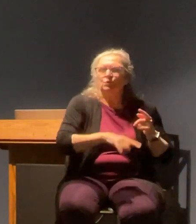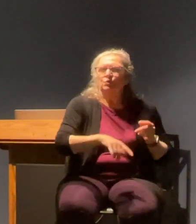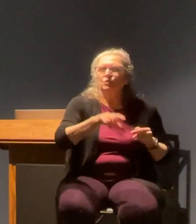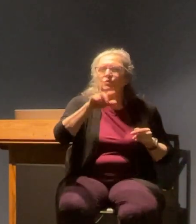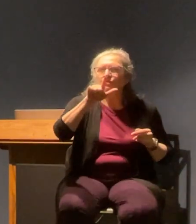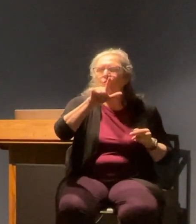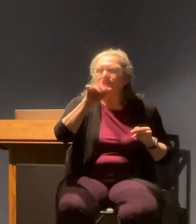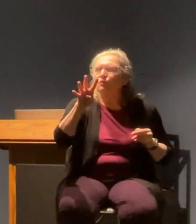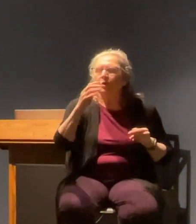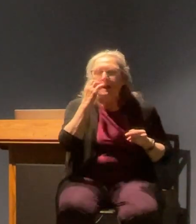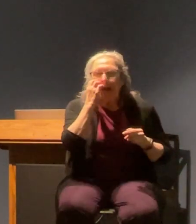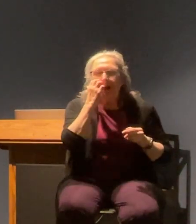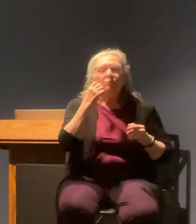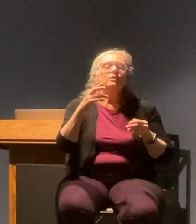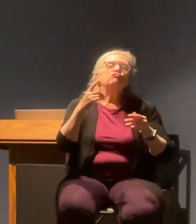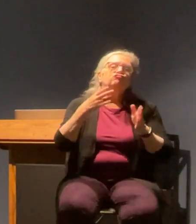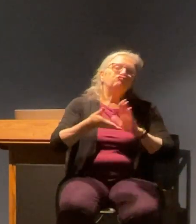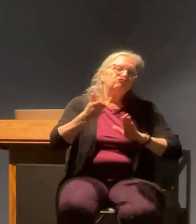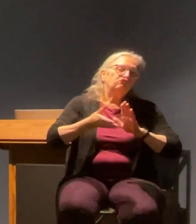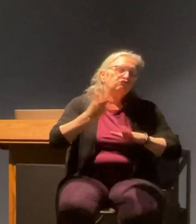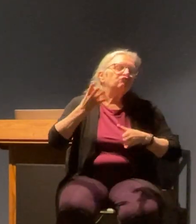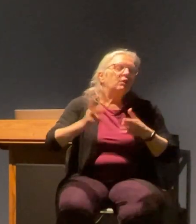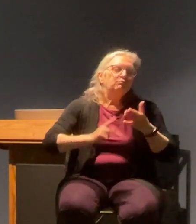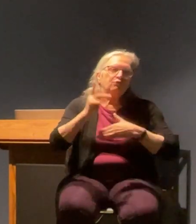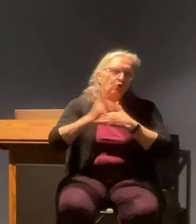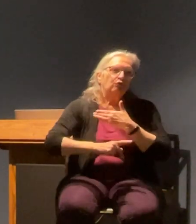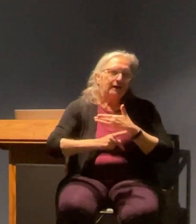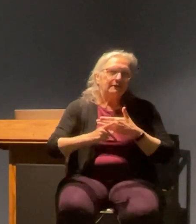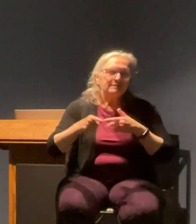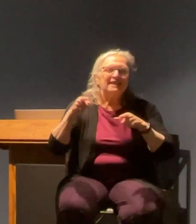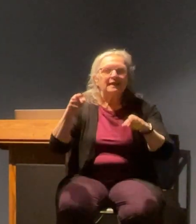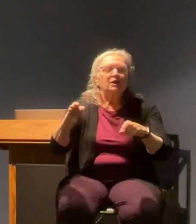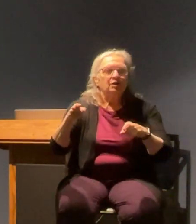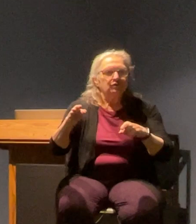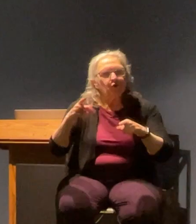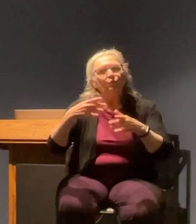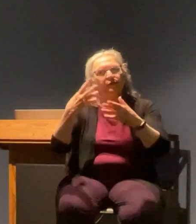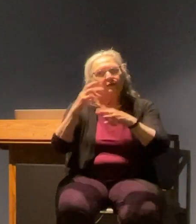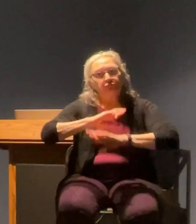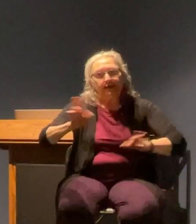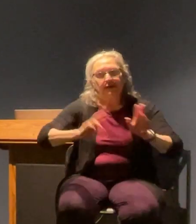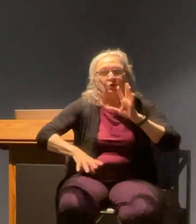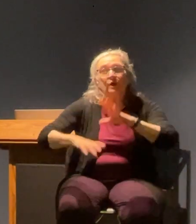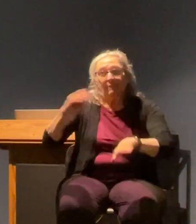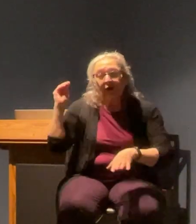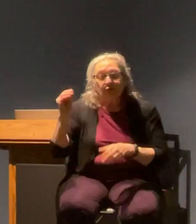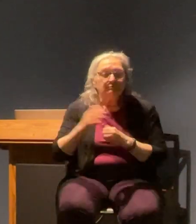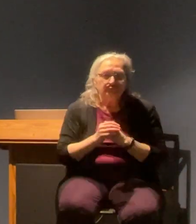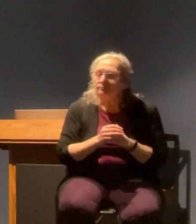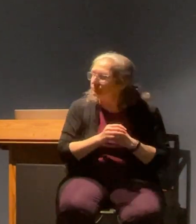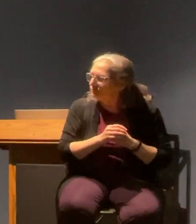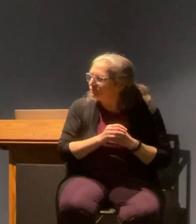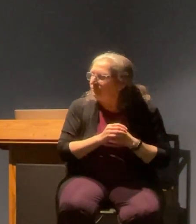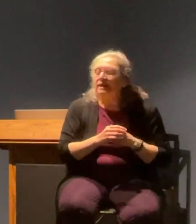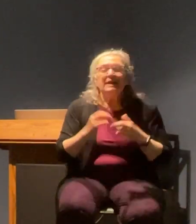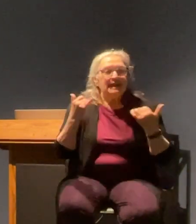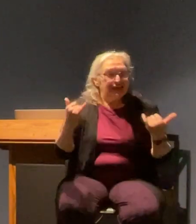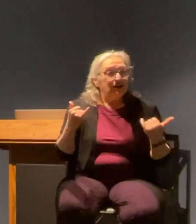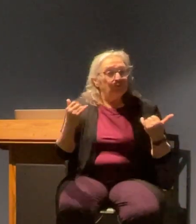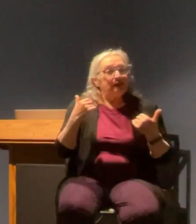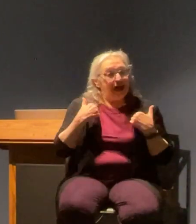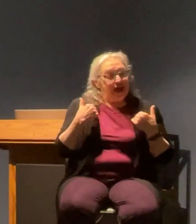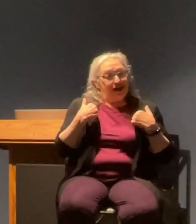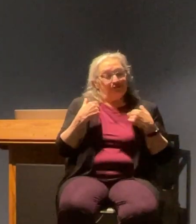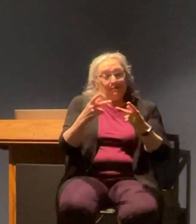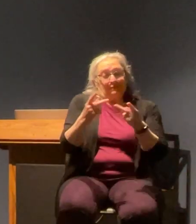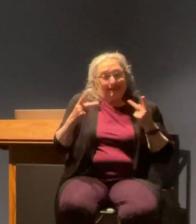trying to strengthen the re-entry services when they come out of those institutions to our community. We're also at the Leaders Lab, so now that we have a place to call home,